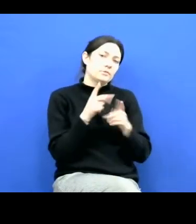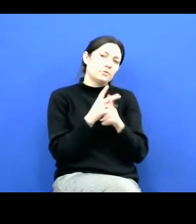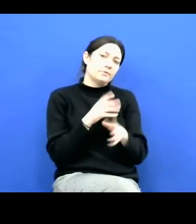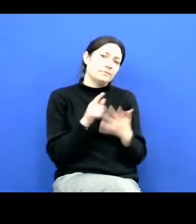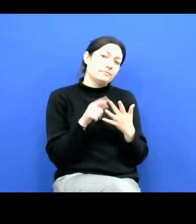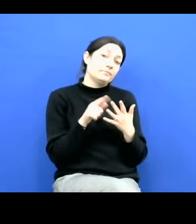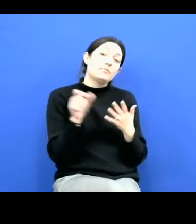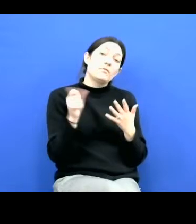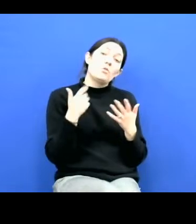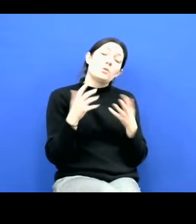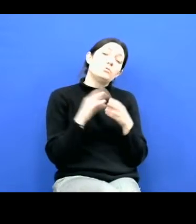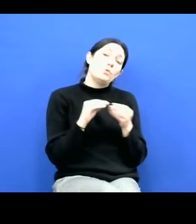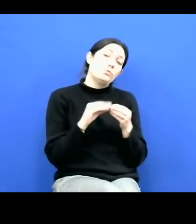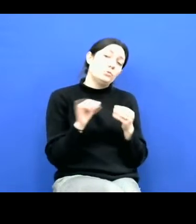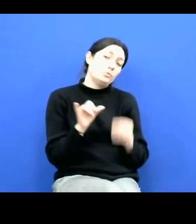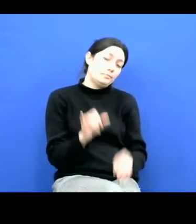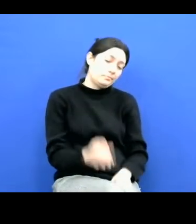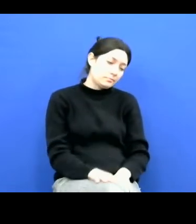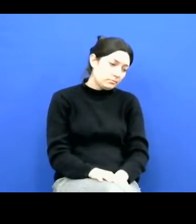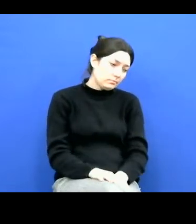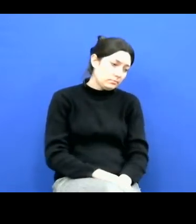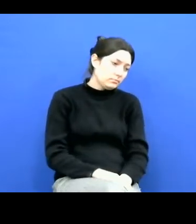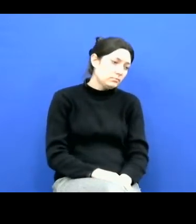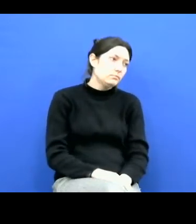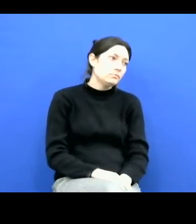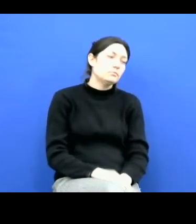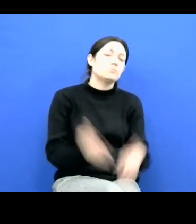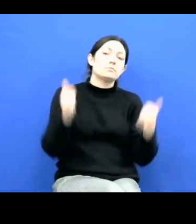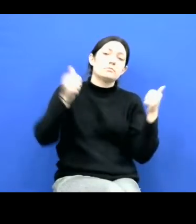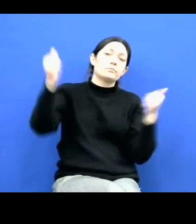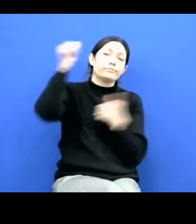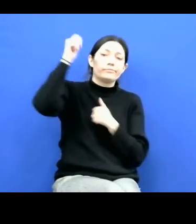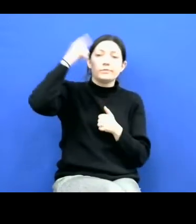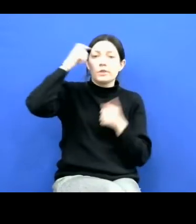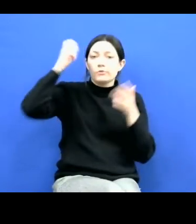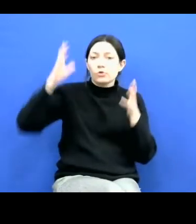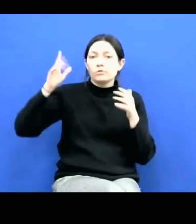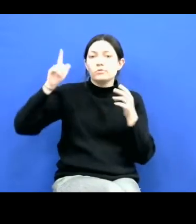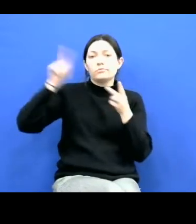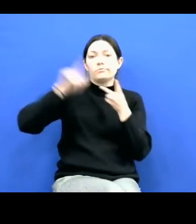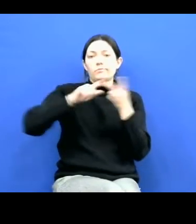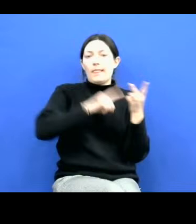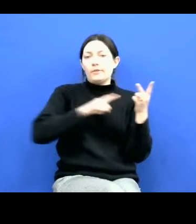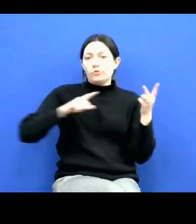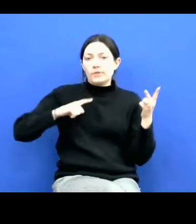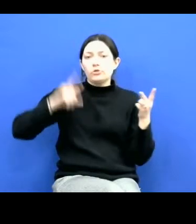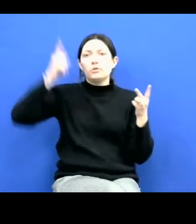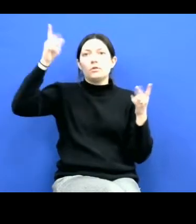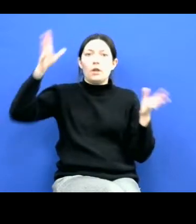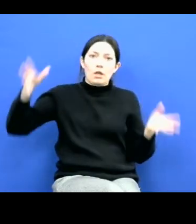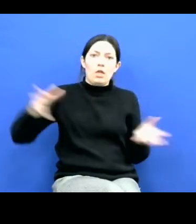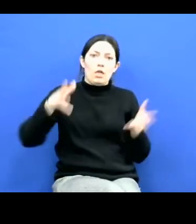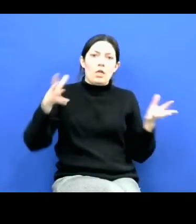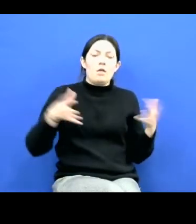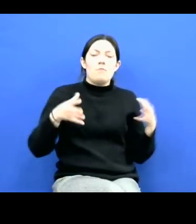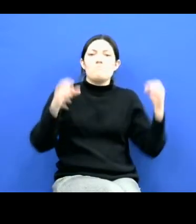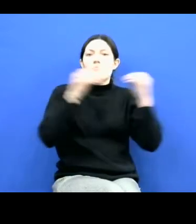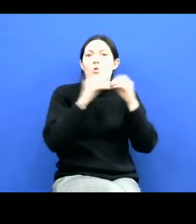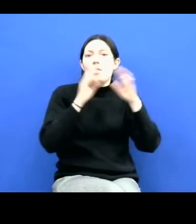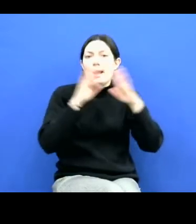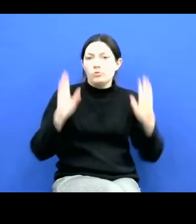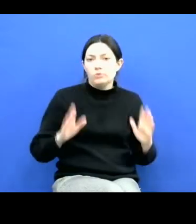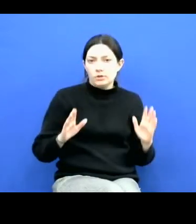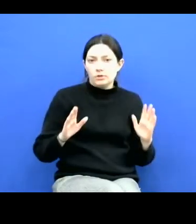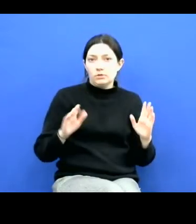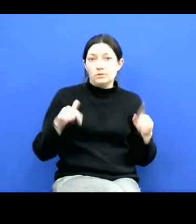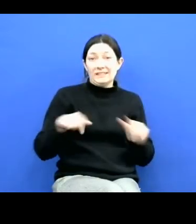of a big push from the governor and from the legislator is additional housing, right? The